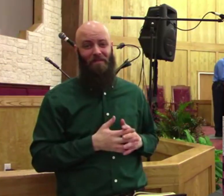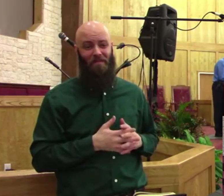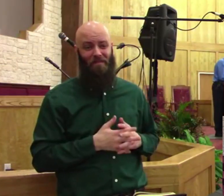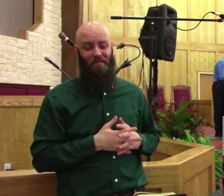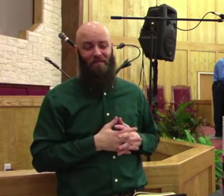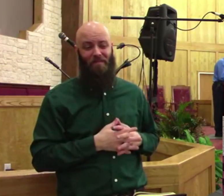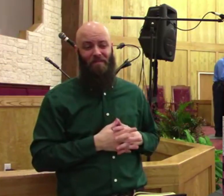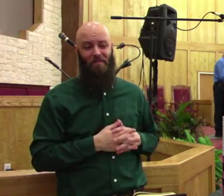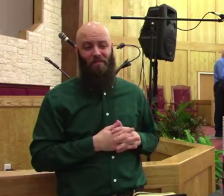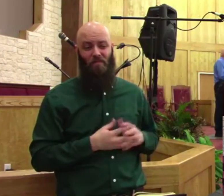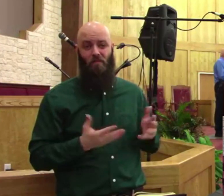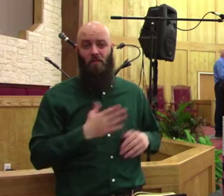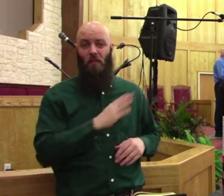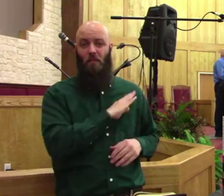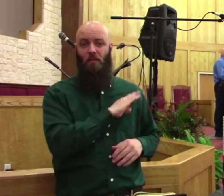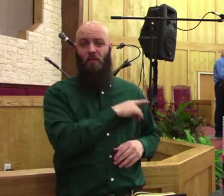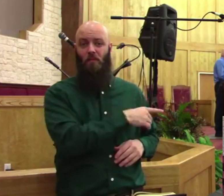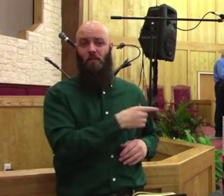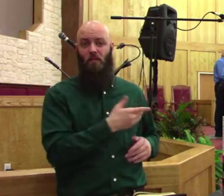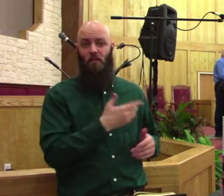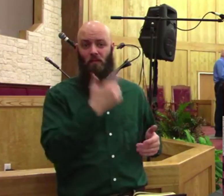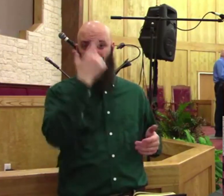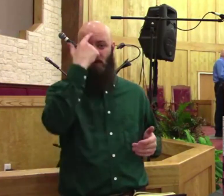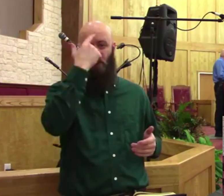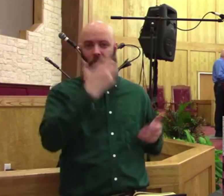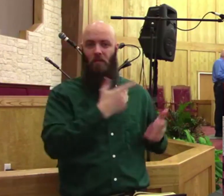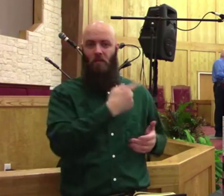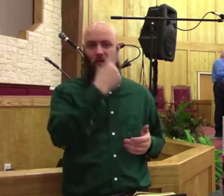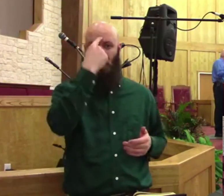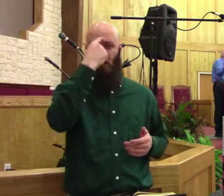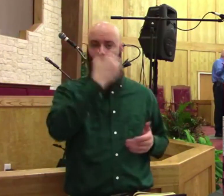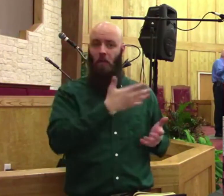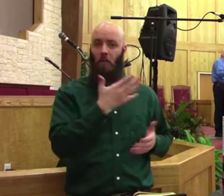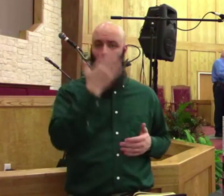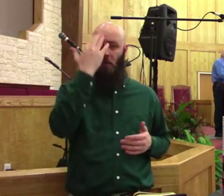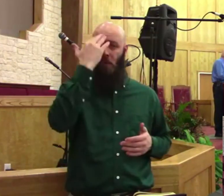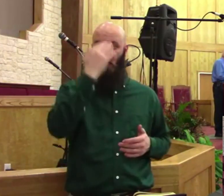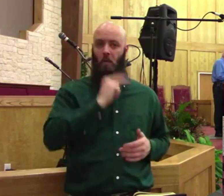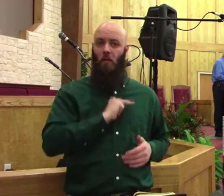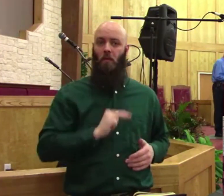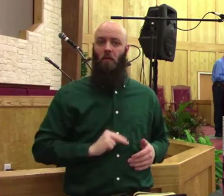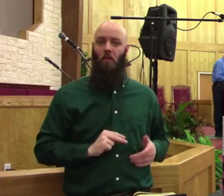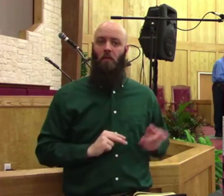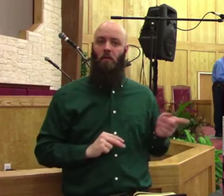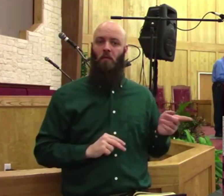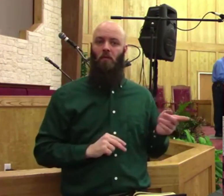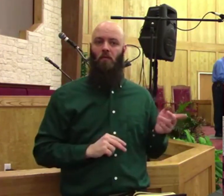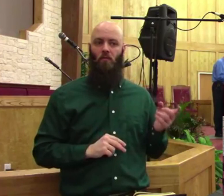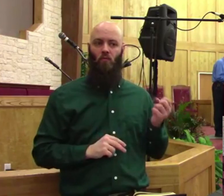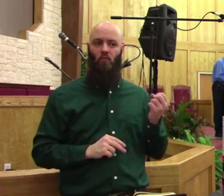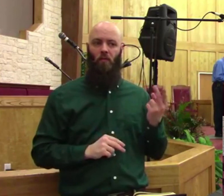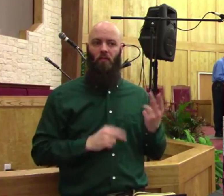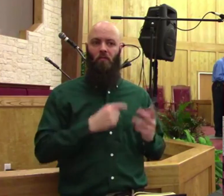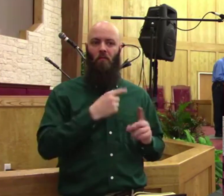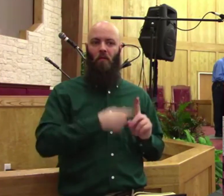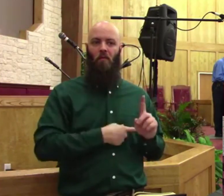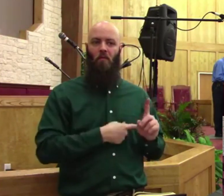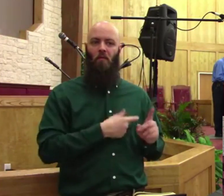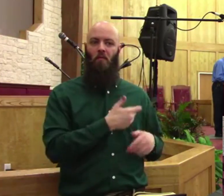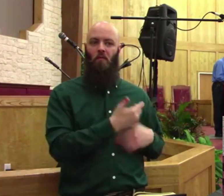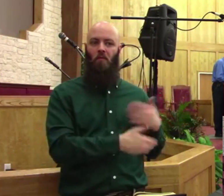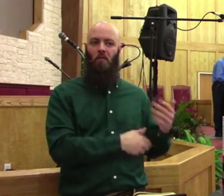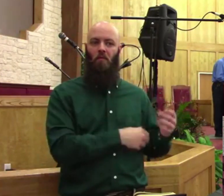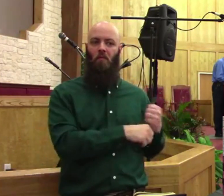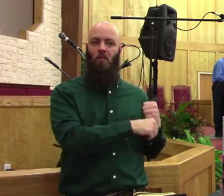Maybe Belshazzar was thinking he'd have 12. Maybe he somehow knew that Nebuchadnezzar had 12 months and he'd